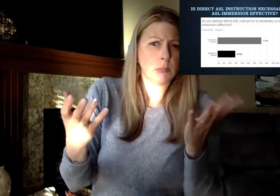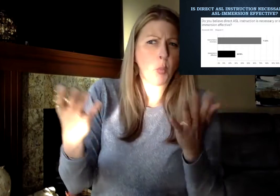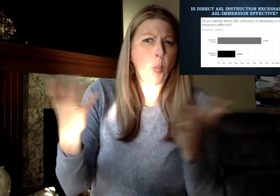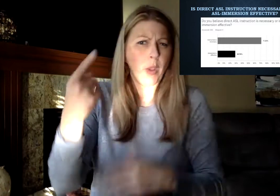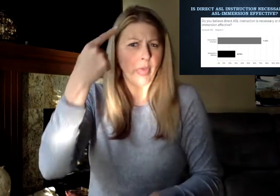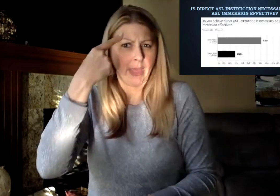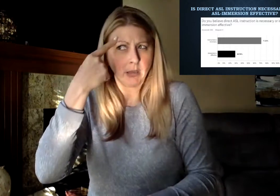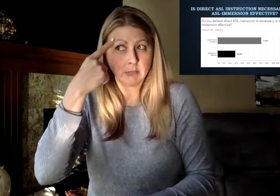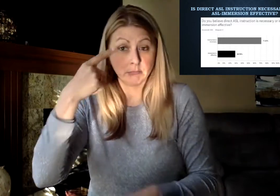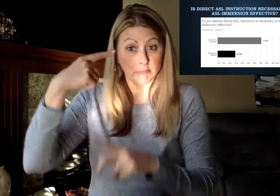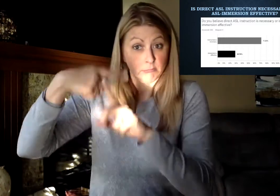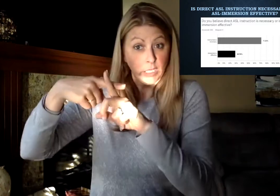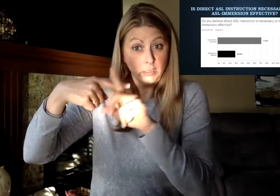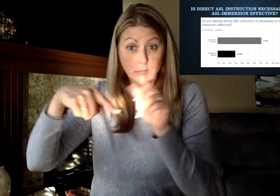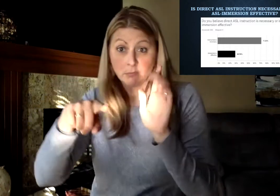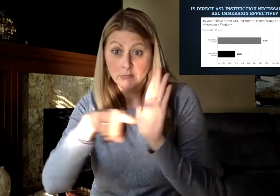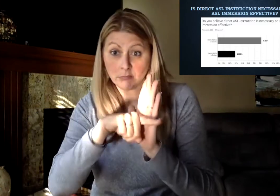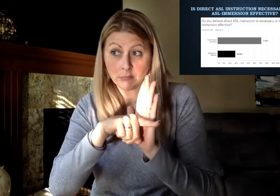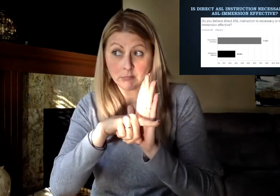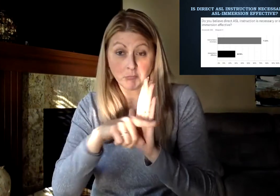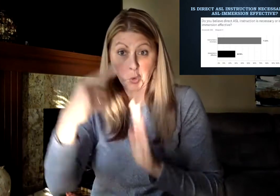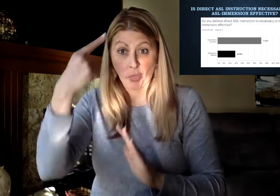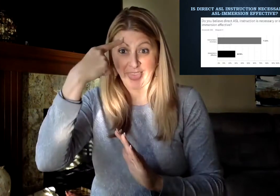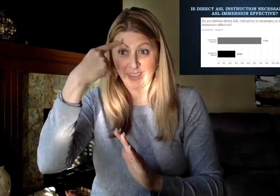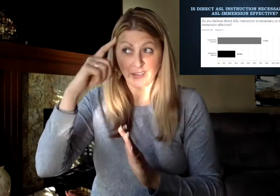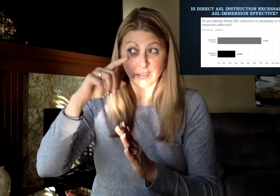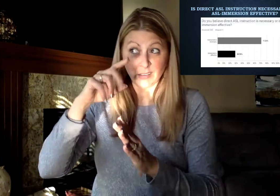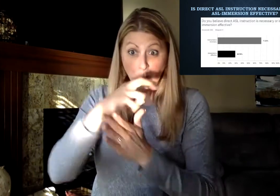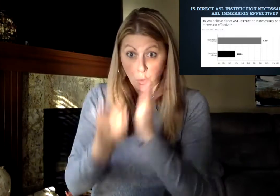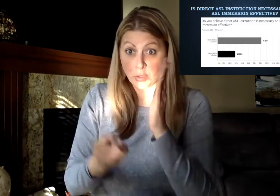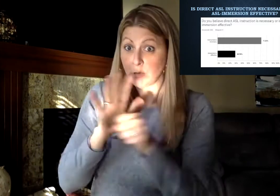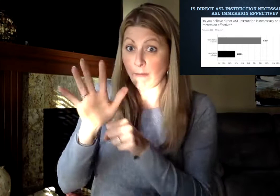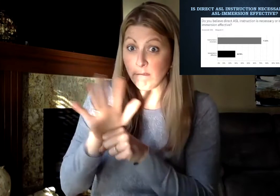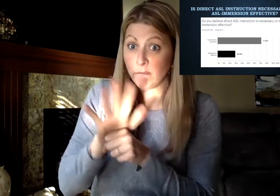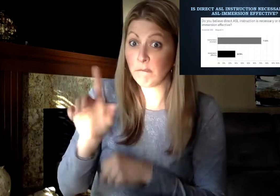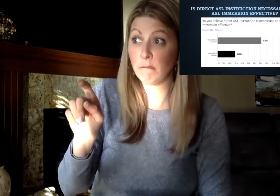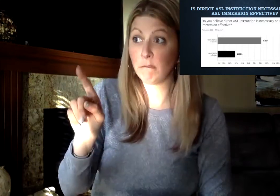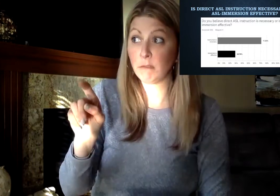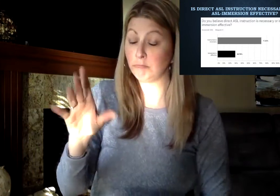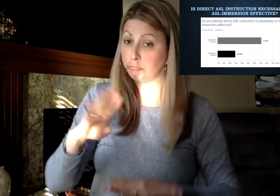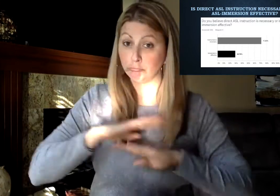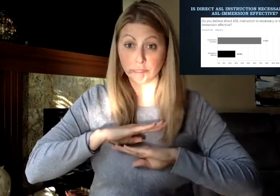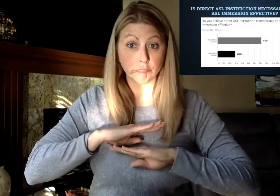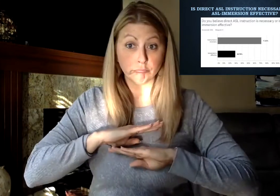are immersed, so what do you think? What are the positives or the negatives of that? Do you think that's enough? Is immersion